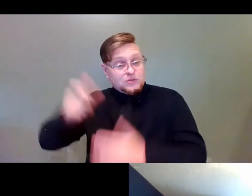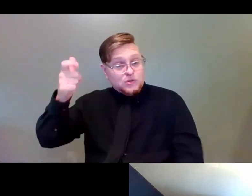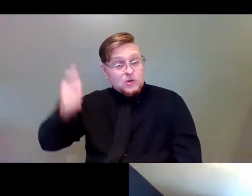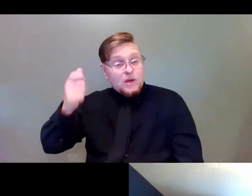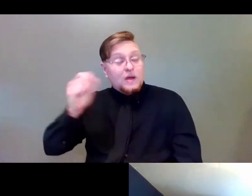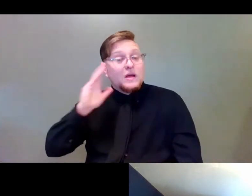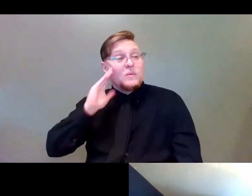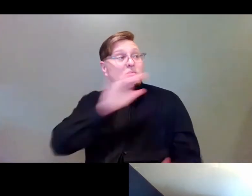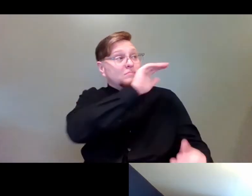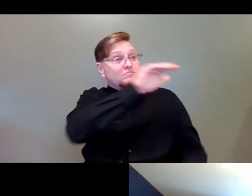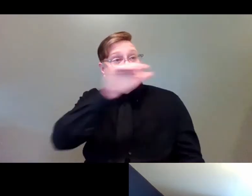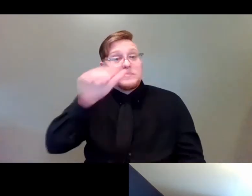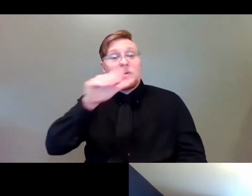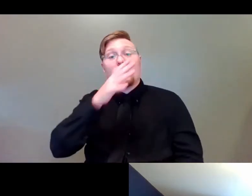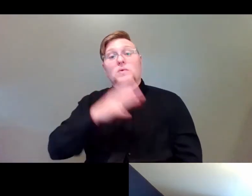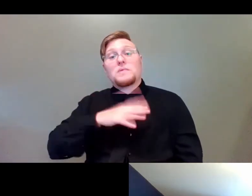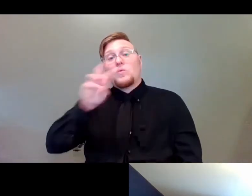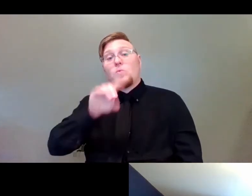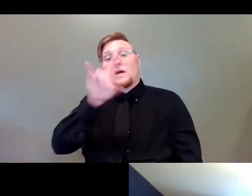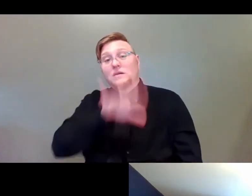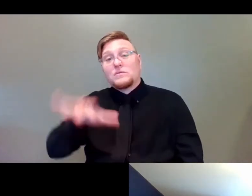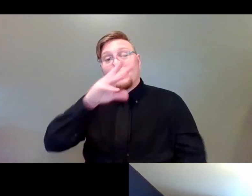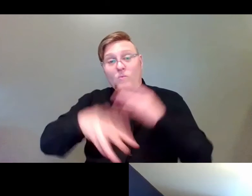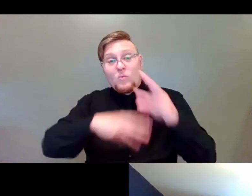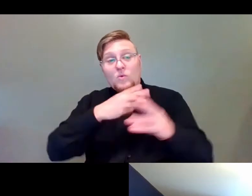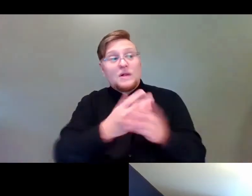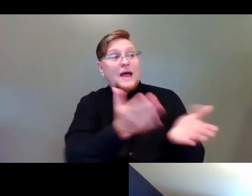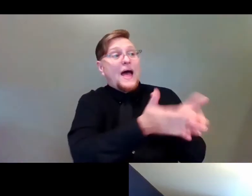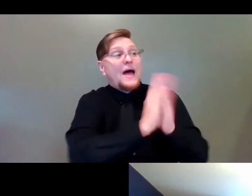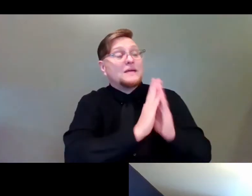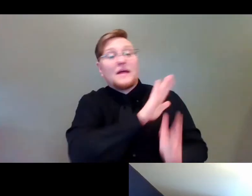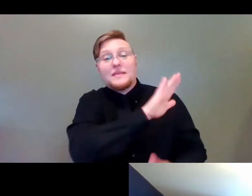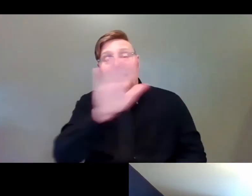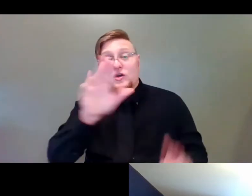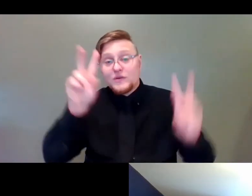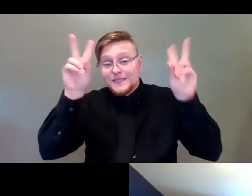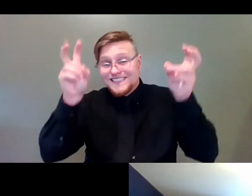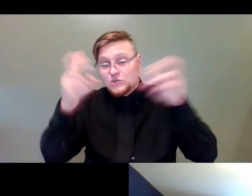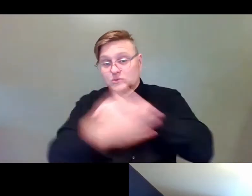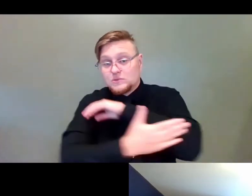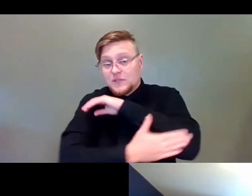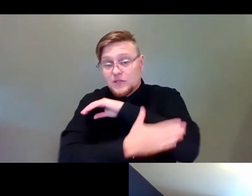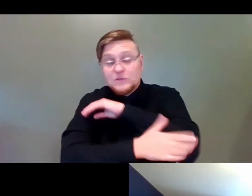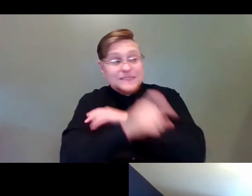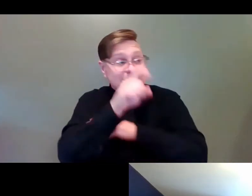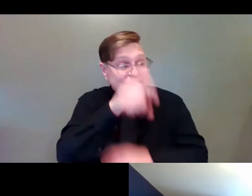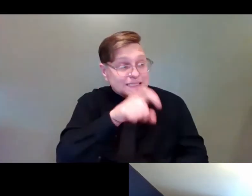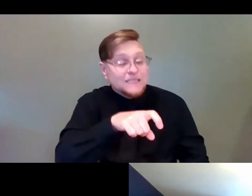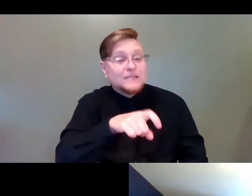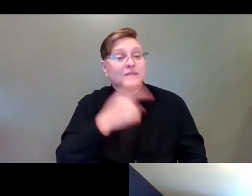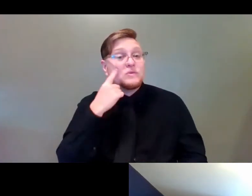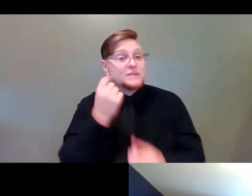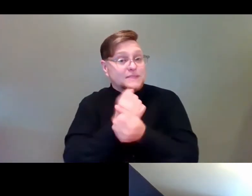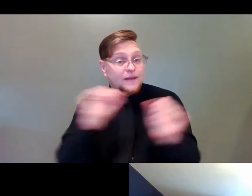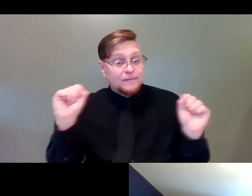women around the world, so they can tell us what are the issues in their countries, what do they need to be safe, what do they